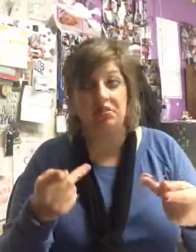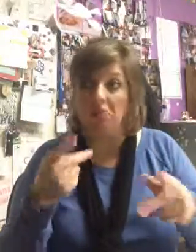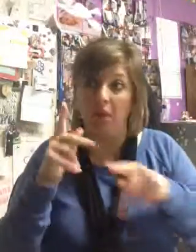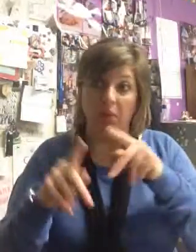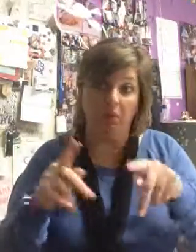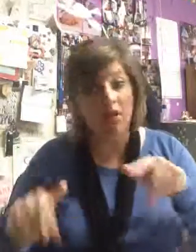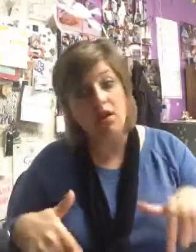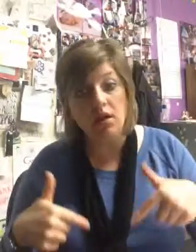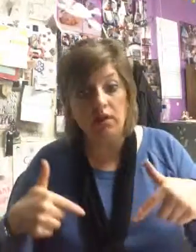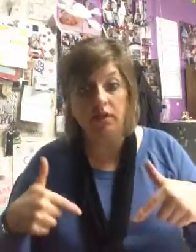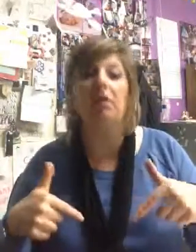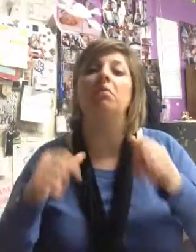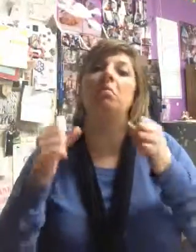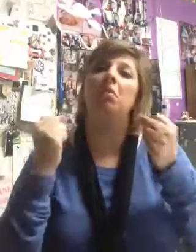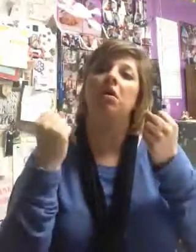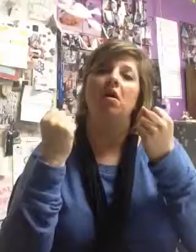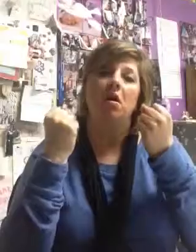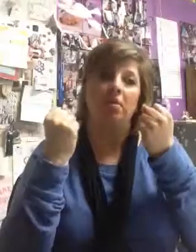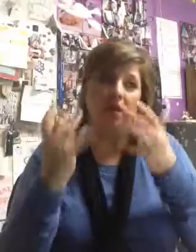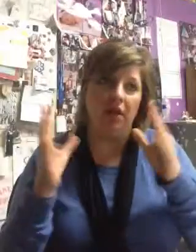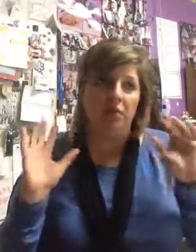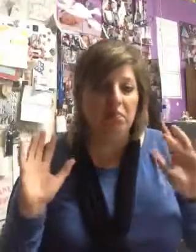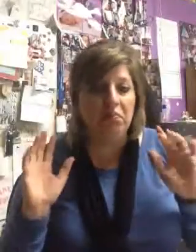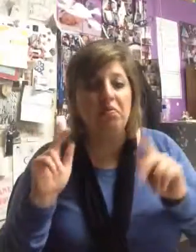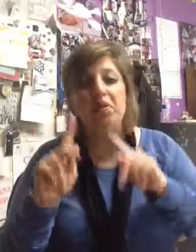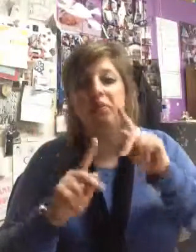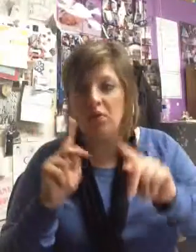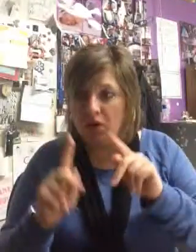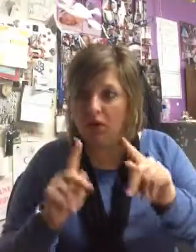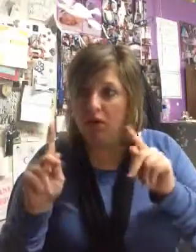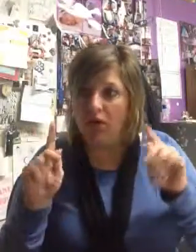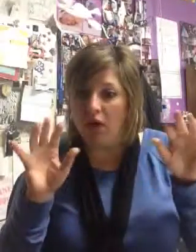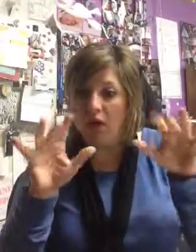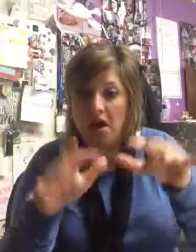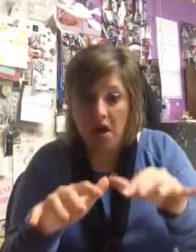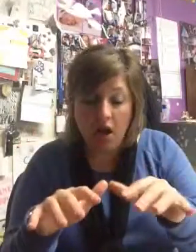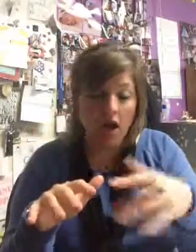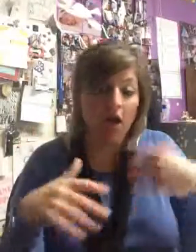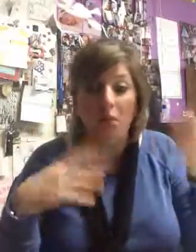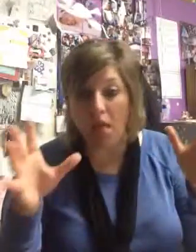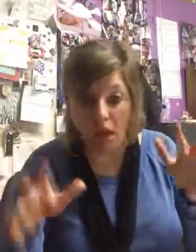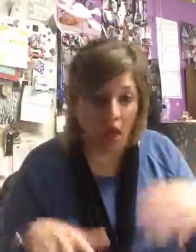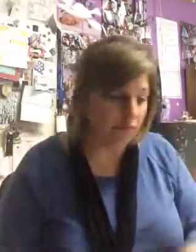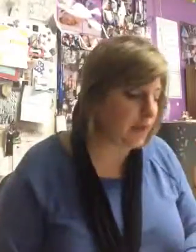that people live, and many people are there, blah, blah, blah. Okay,